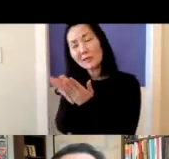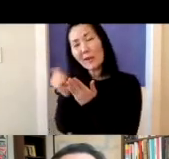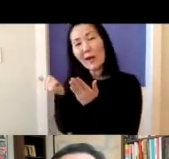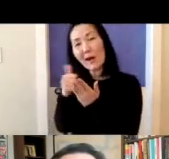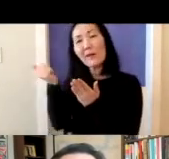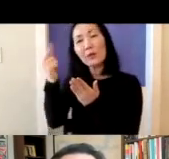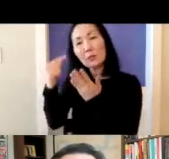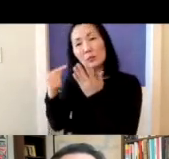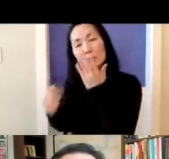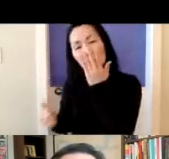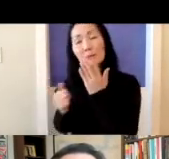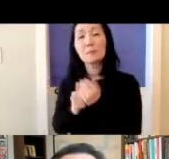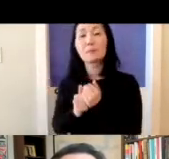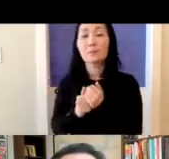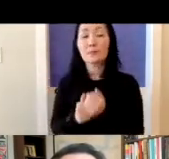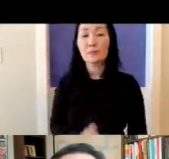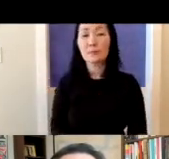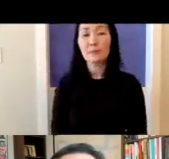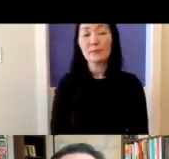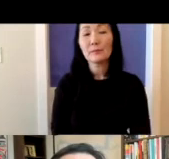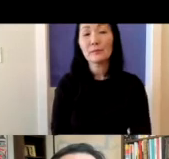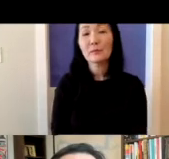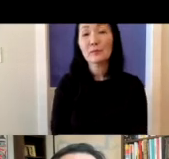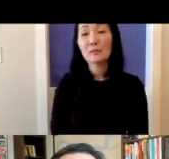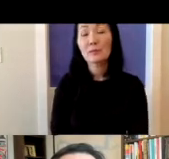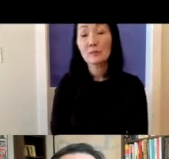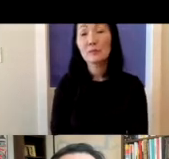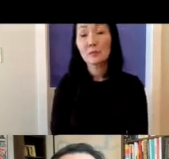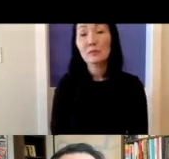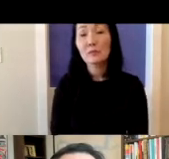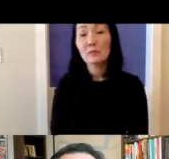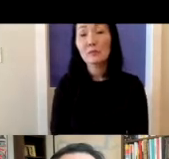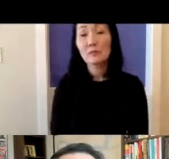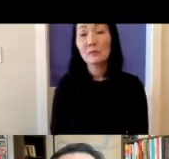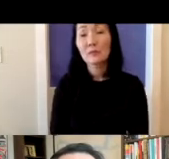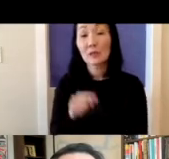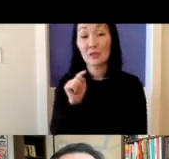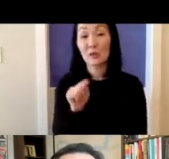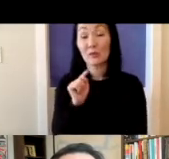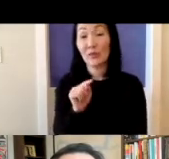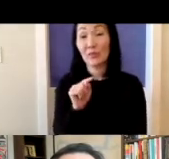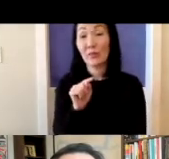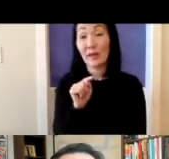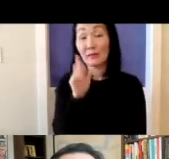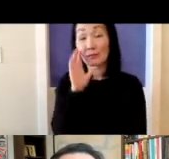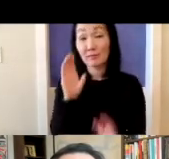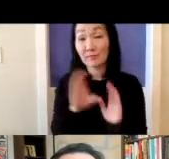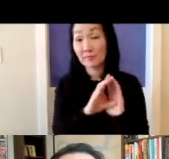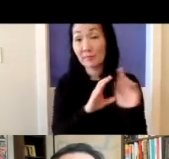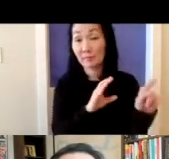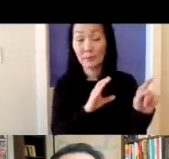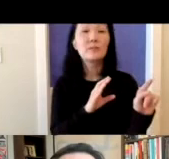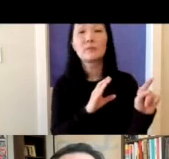other parts of the economy. And I think that it's within this idea of a